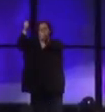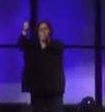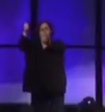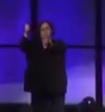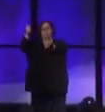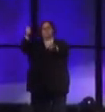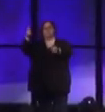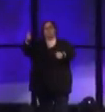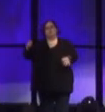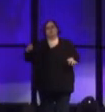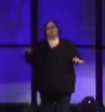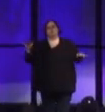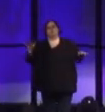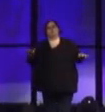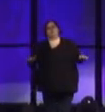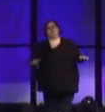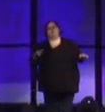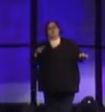Father's